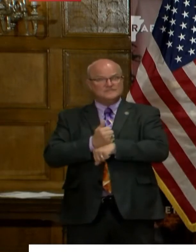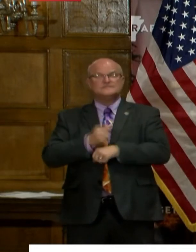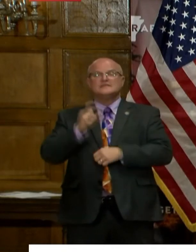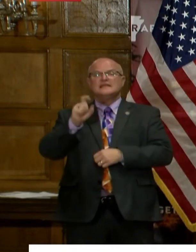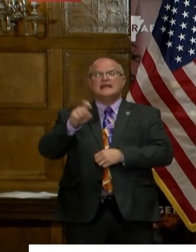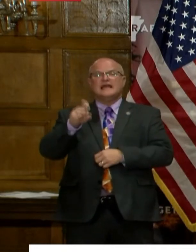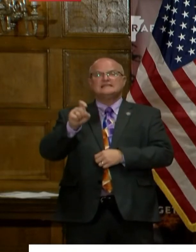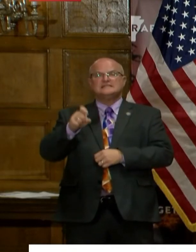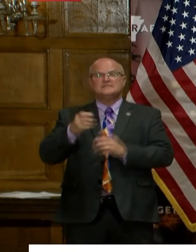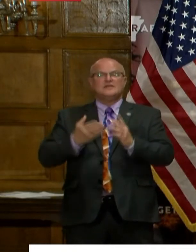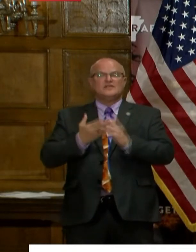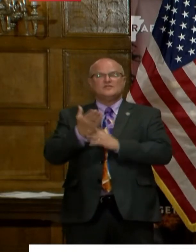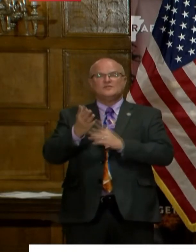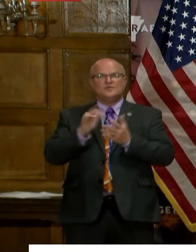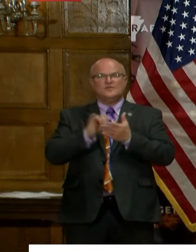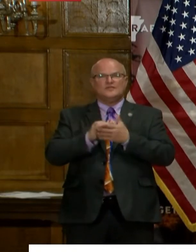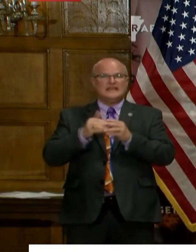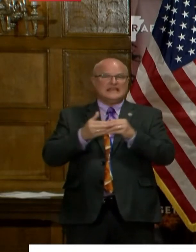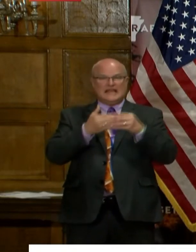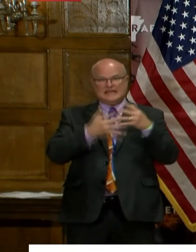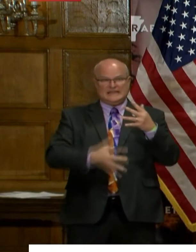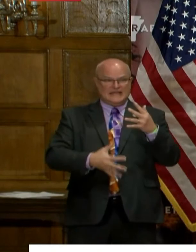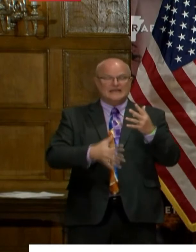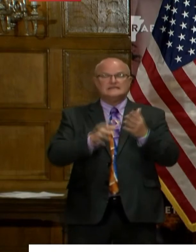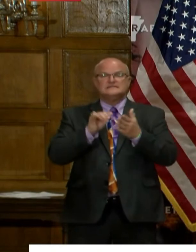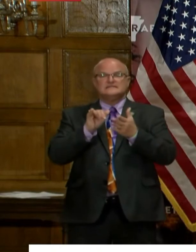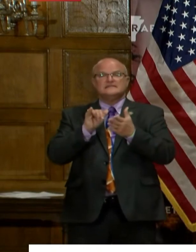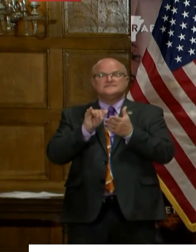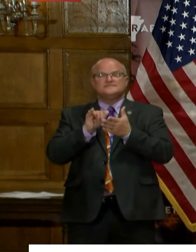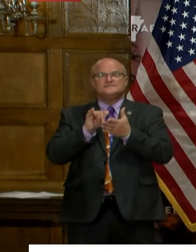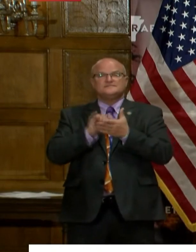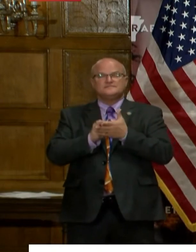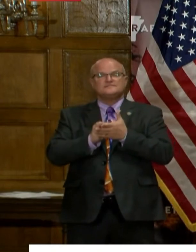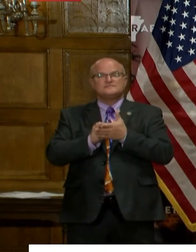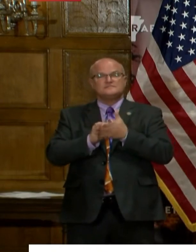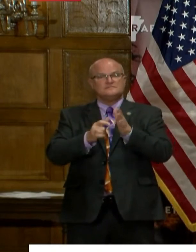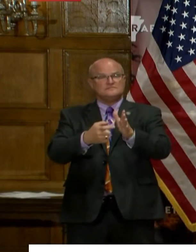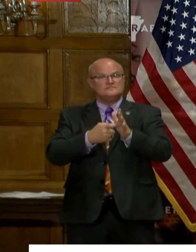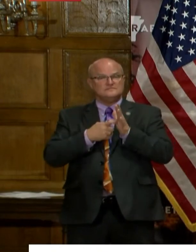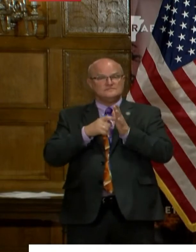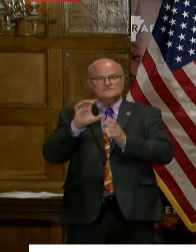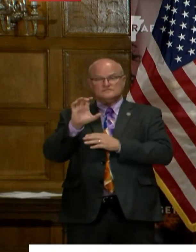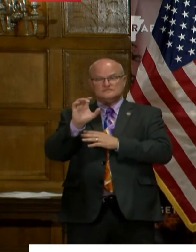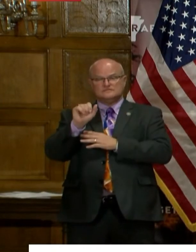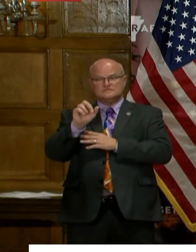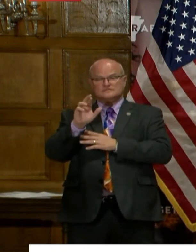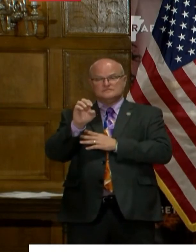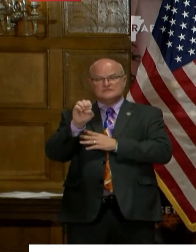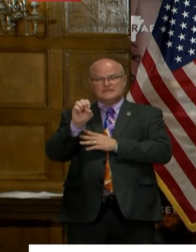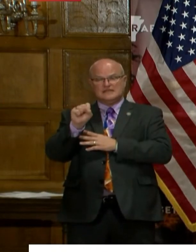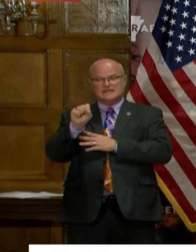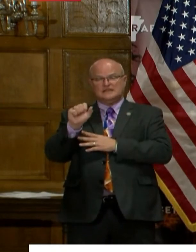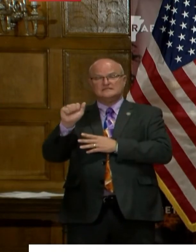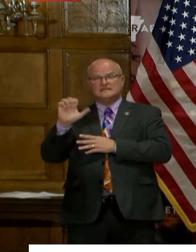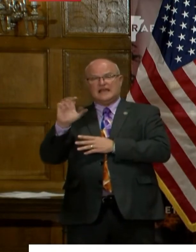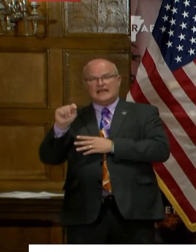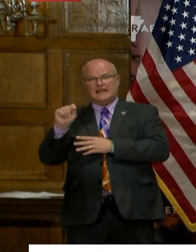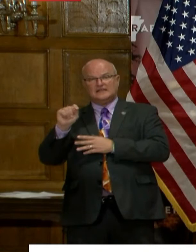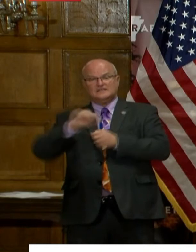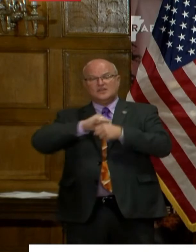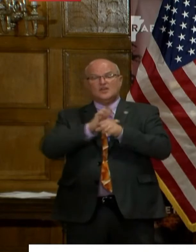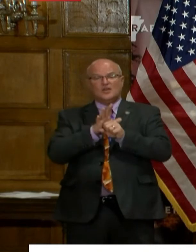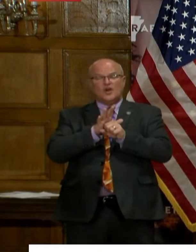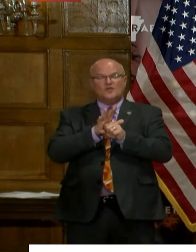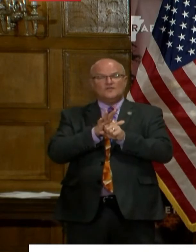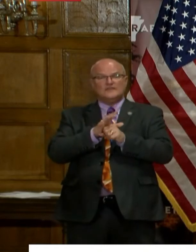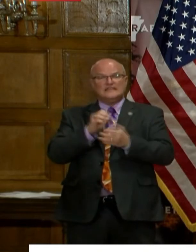be through the guidelines that are required under the CARES Act, so the COVID-related expenses